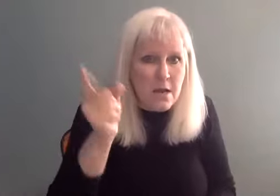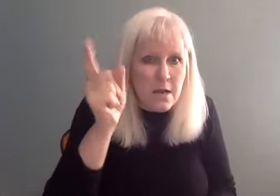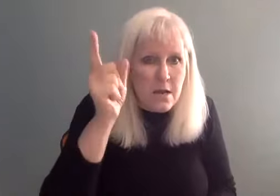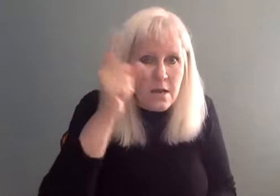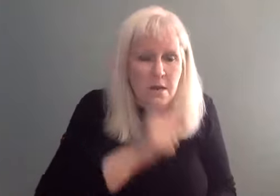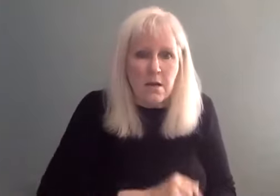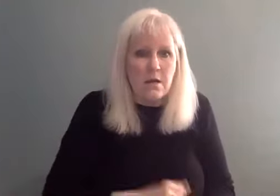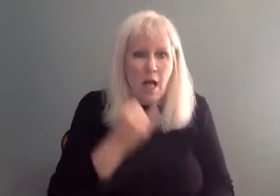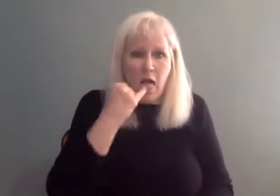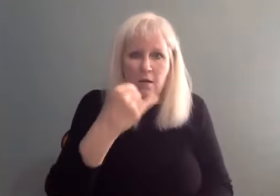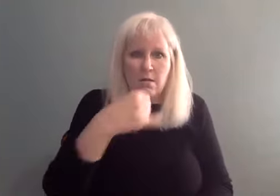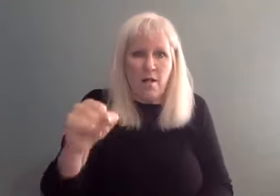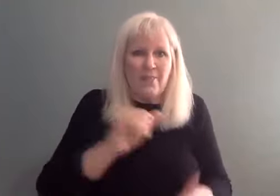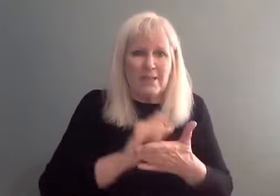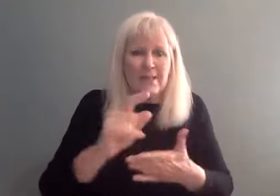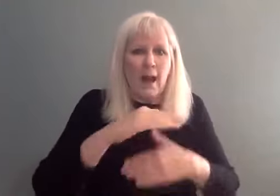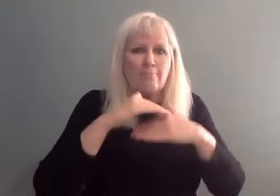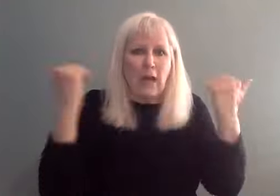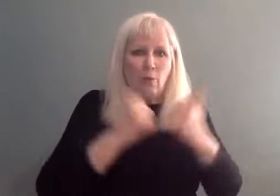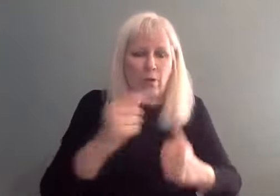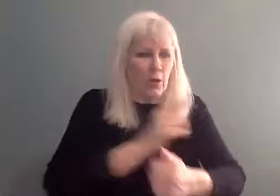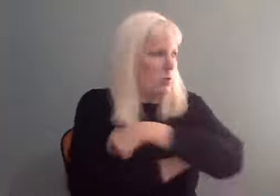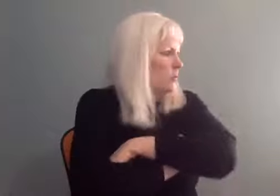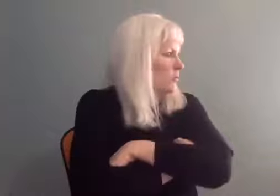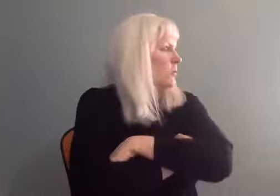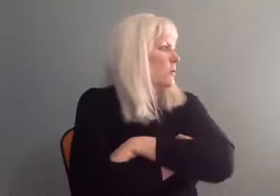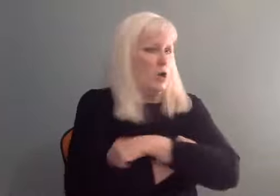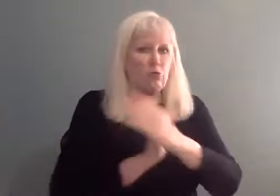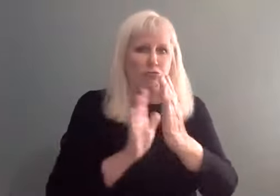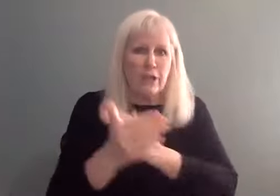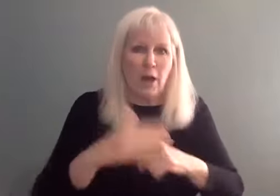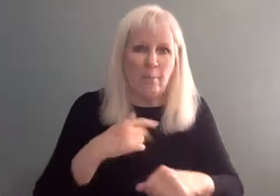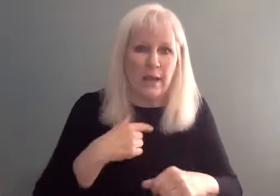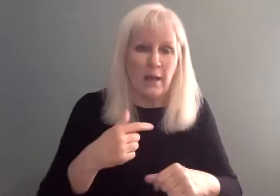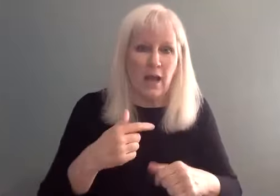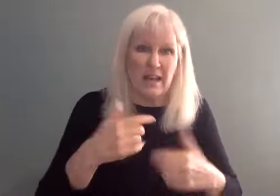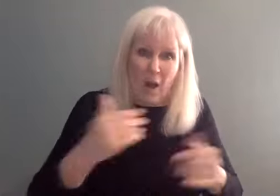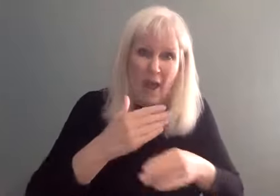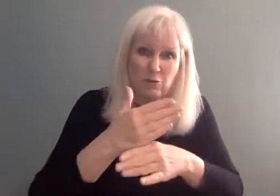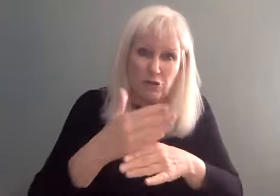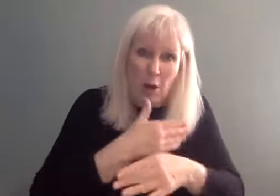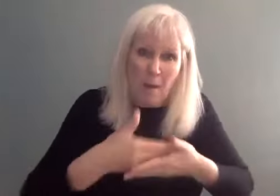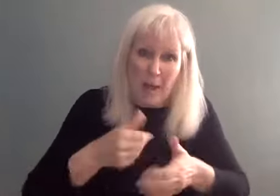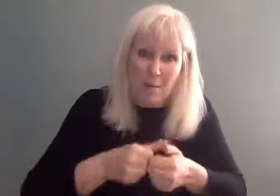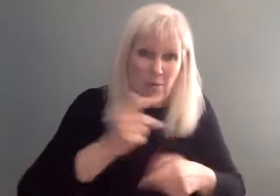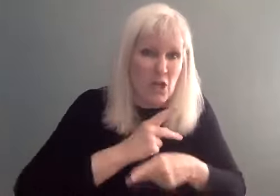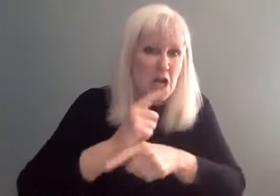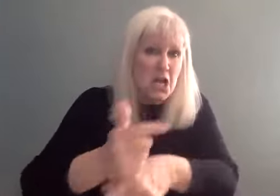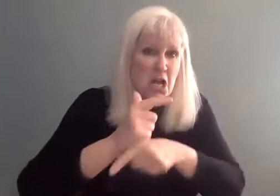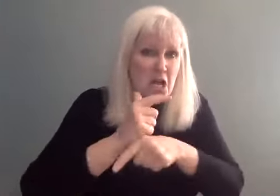You're gone. You're gone. But no, I didn't throw the hot coffee. I was the example,